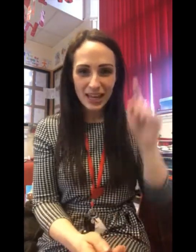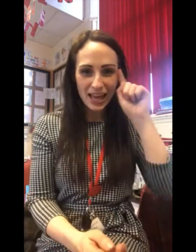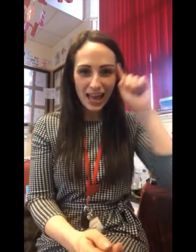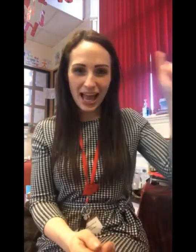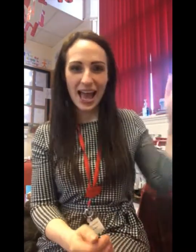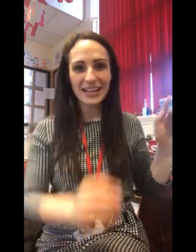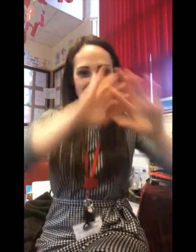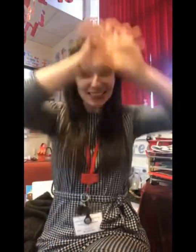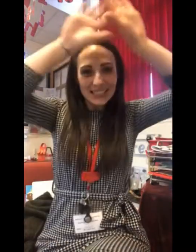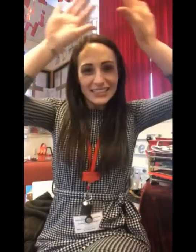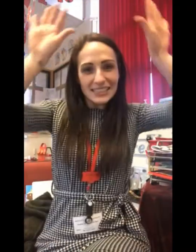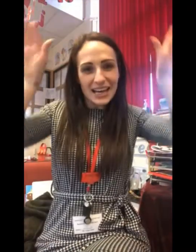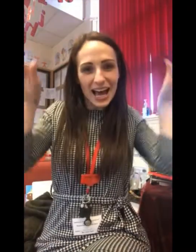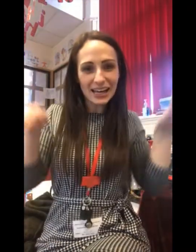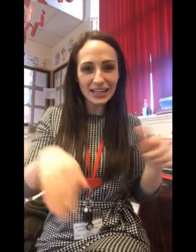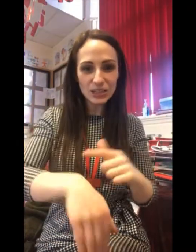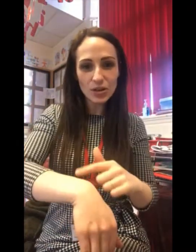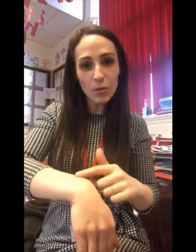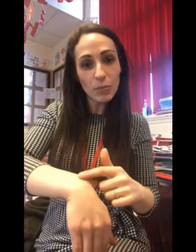I see skies of blue